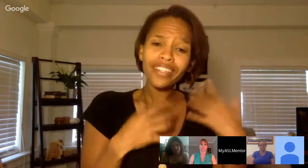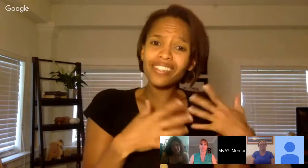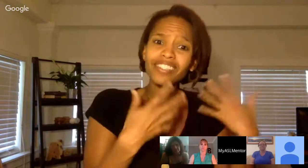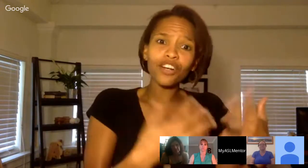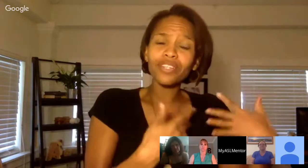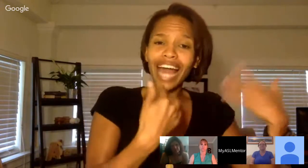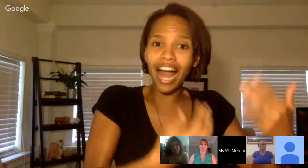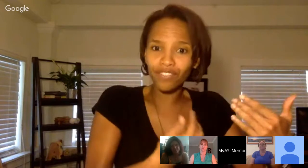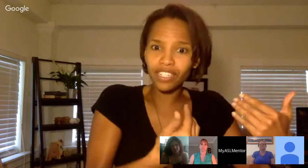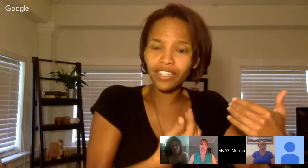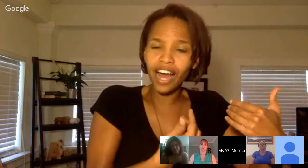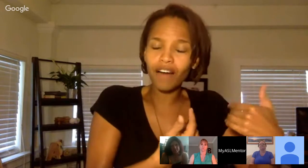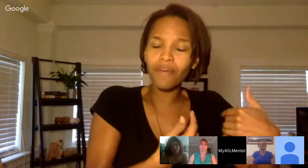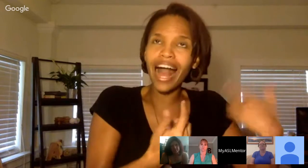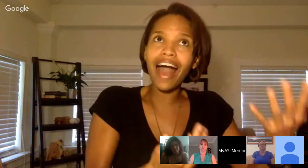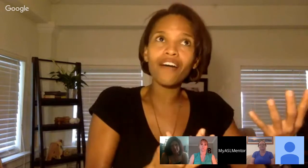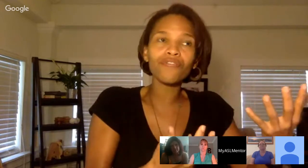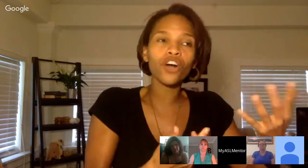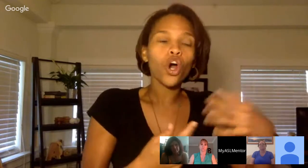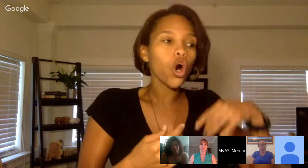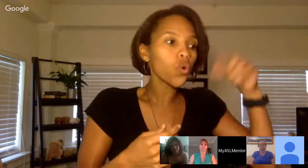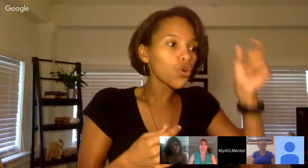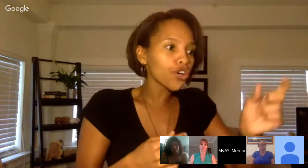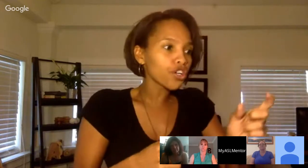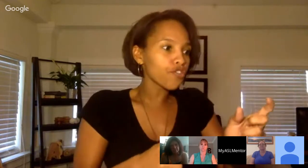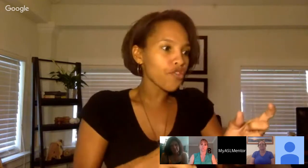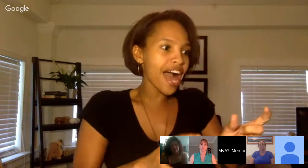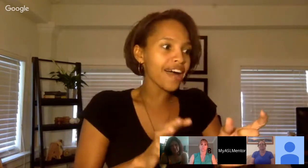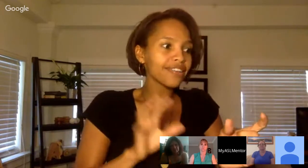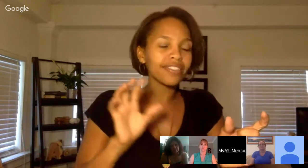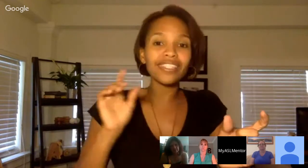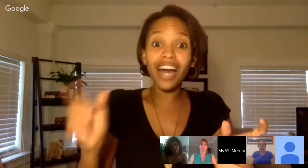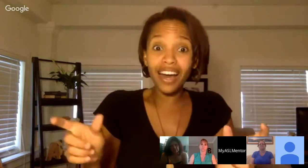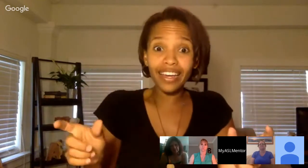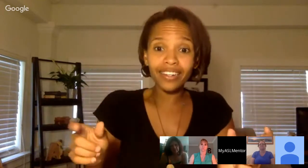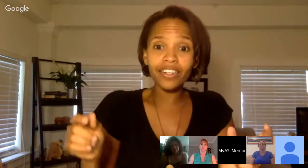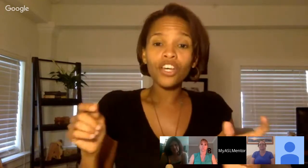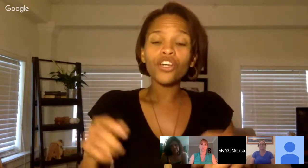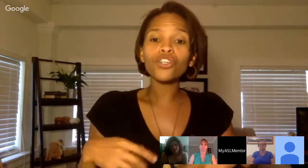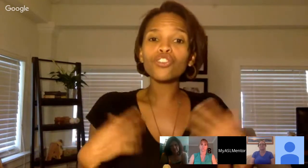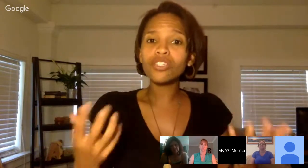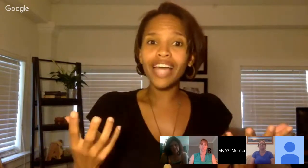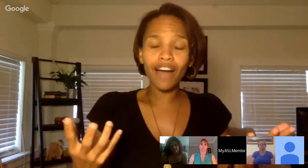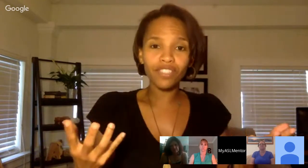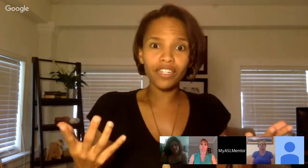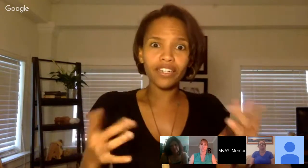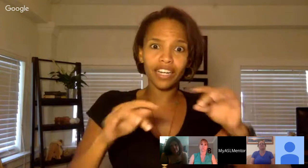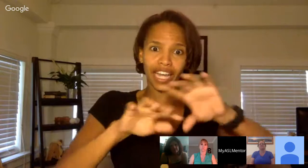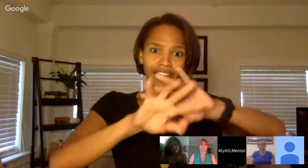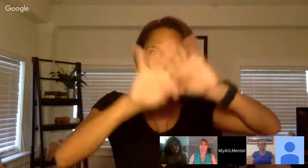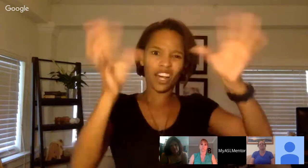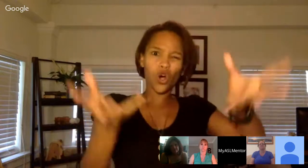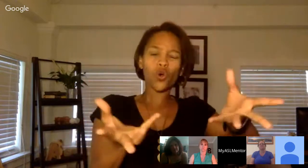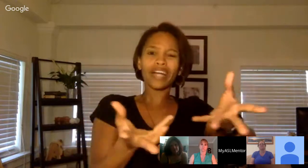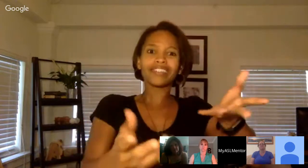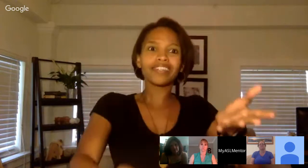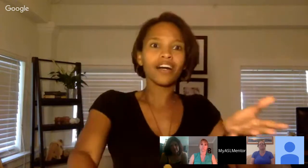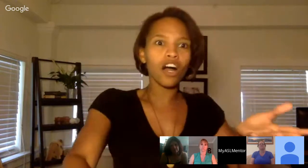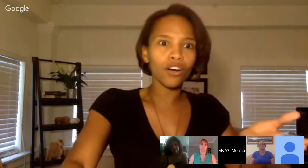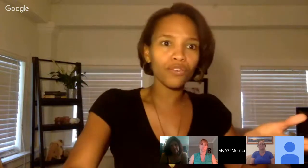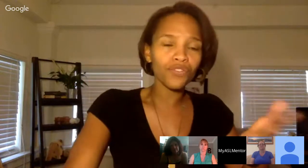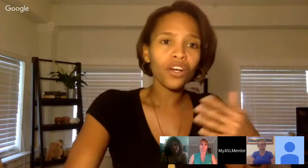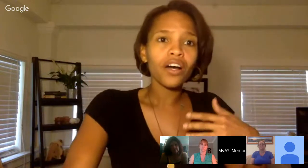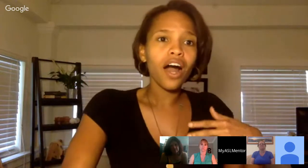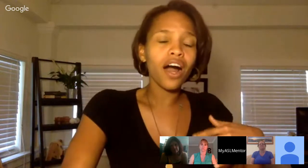you don't necessarily have to have a word for that sign. You just have to get that whole